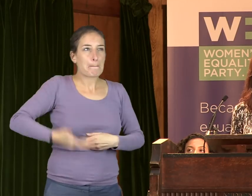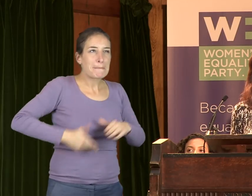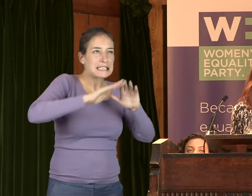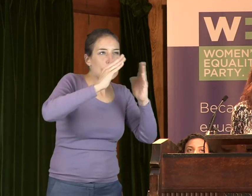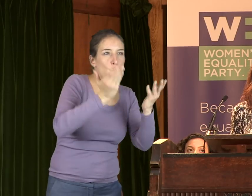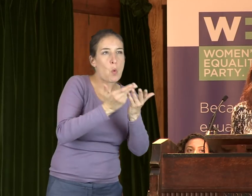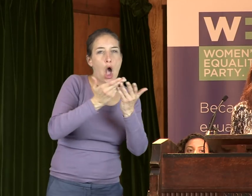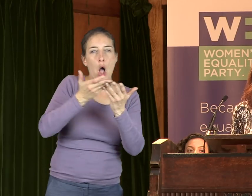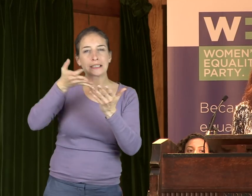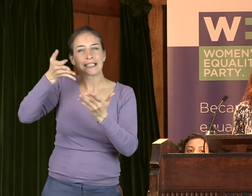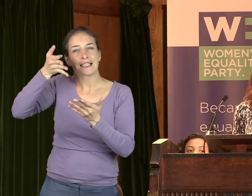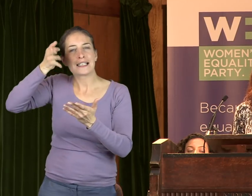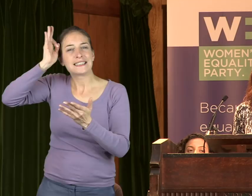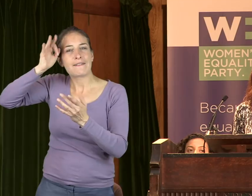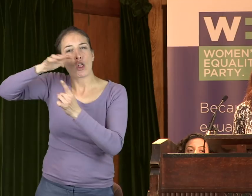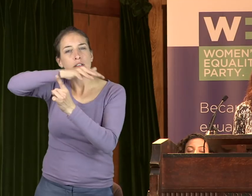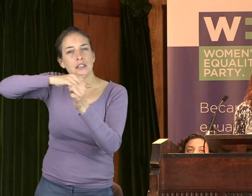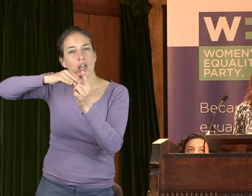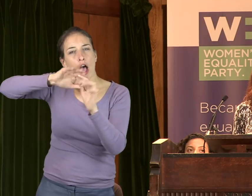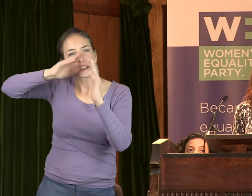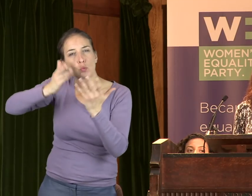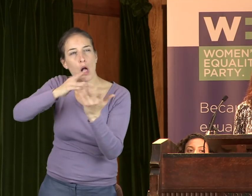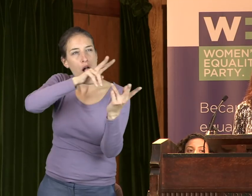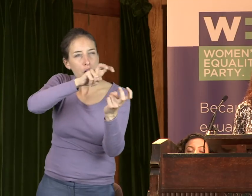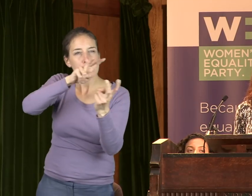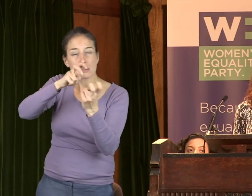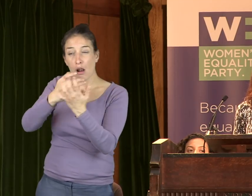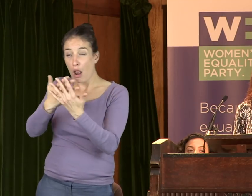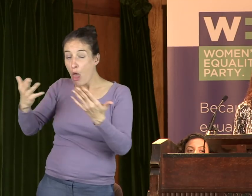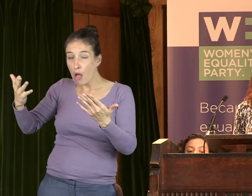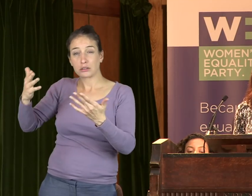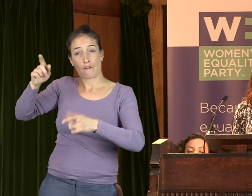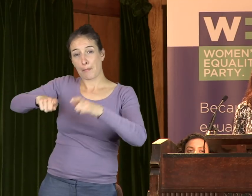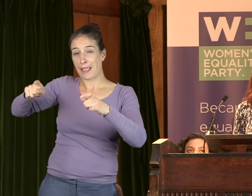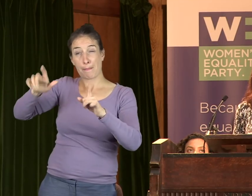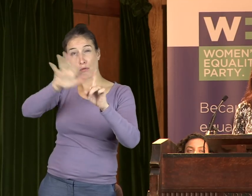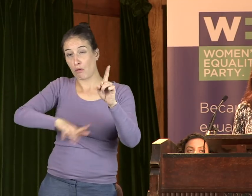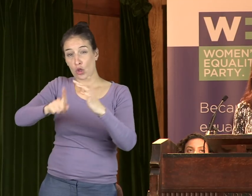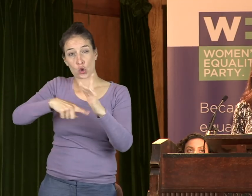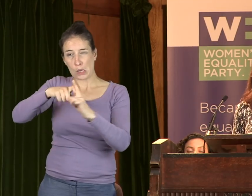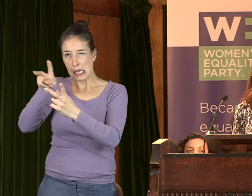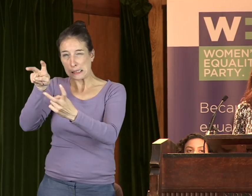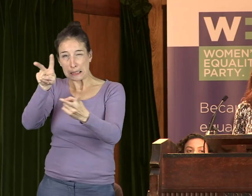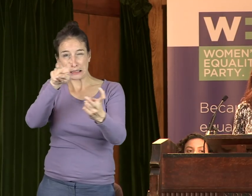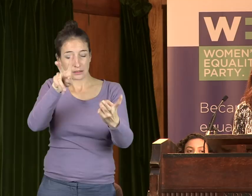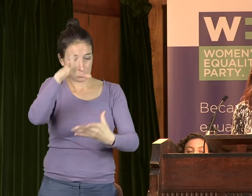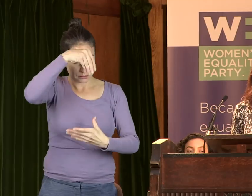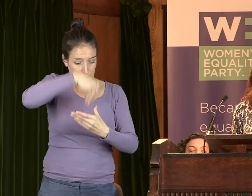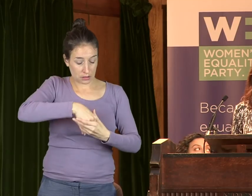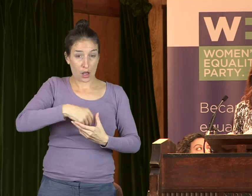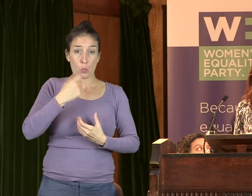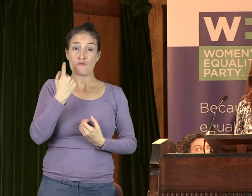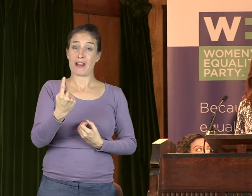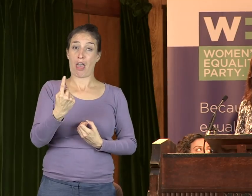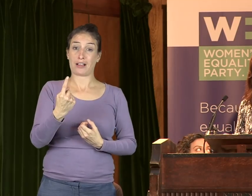had the input of many, many people across the country, and we have concluded that change is not just possible, but